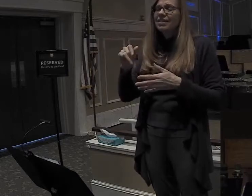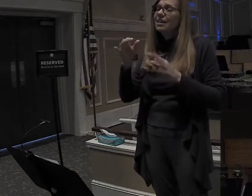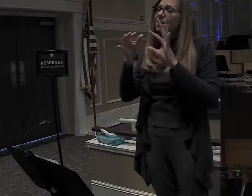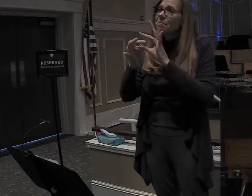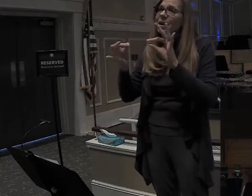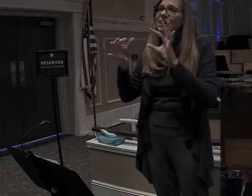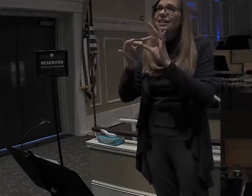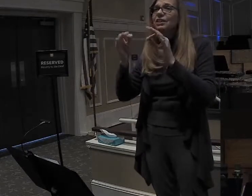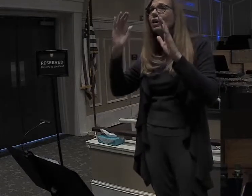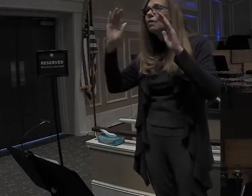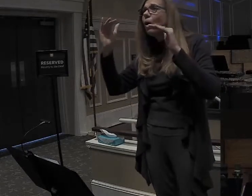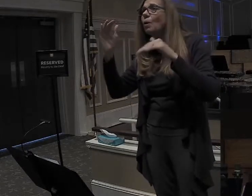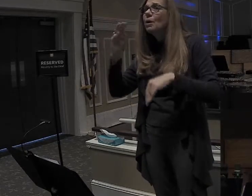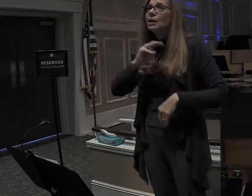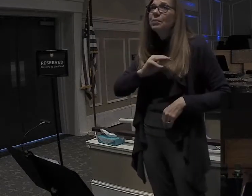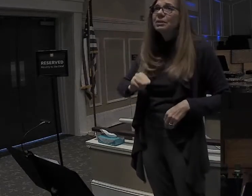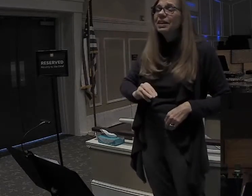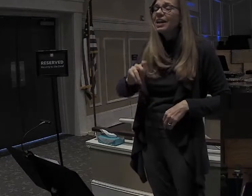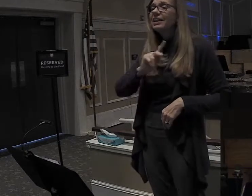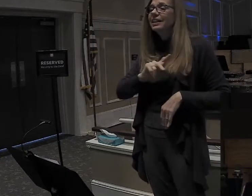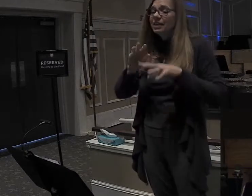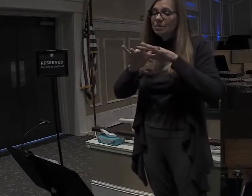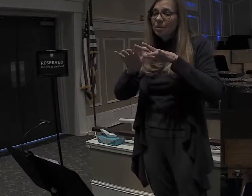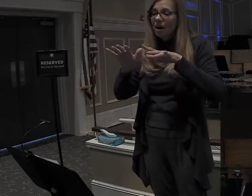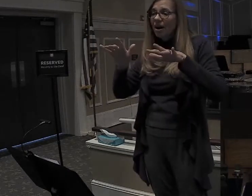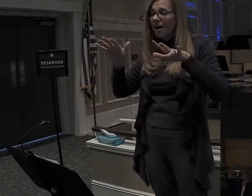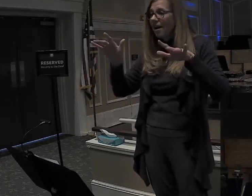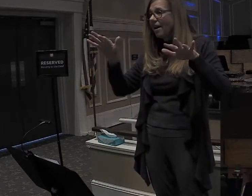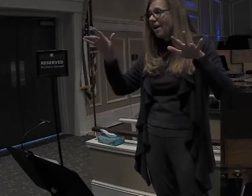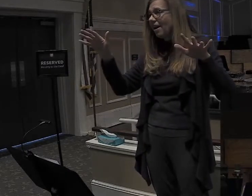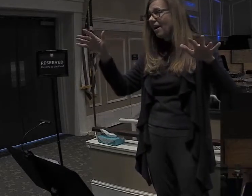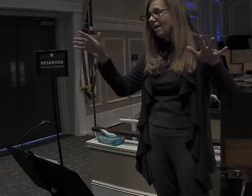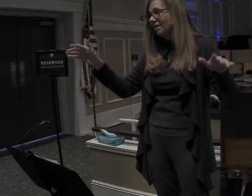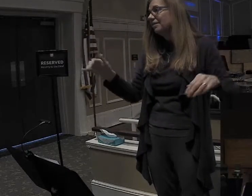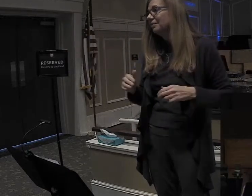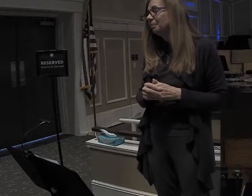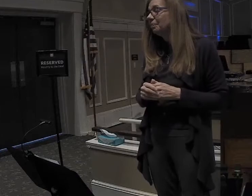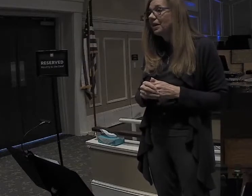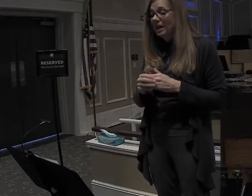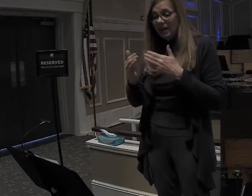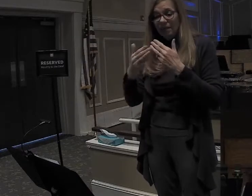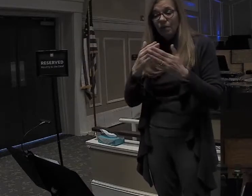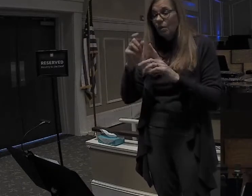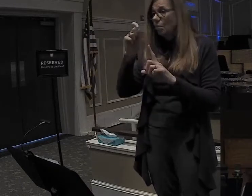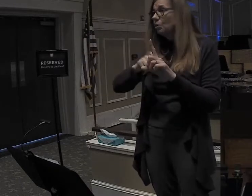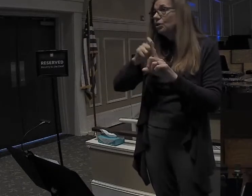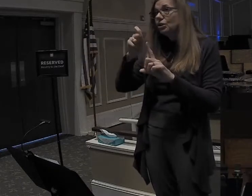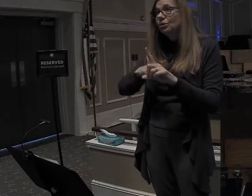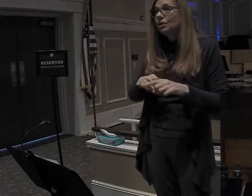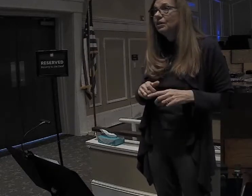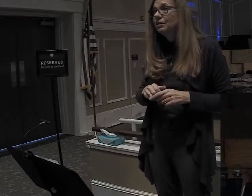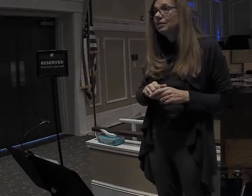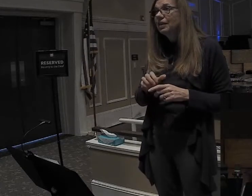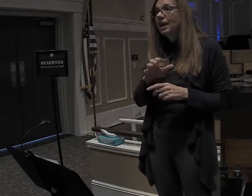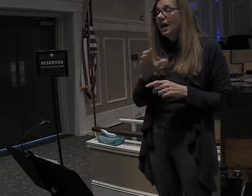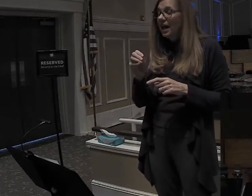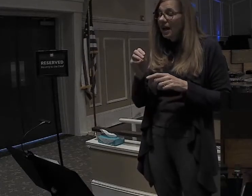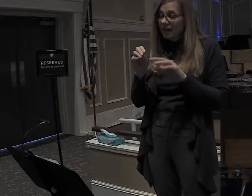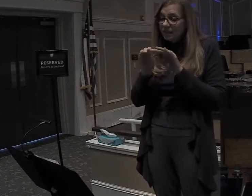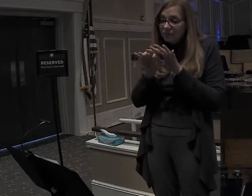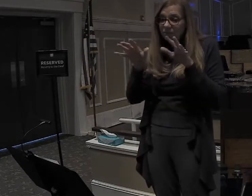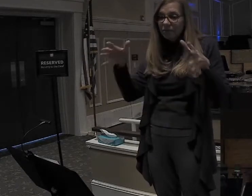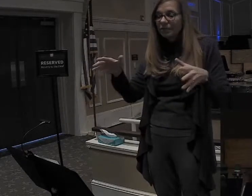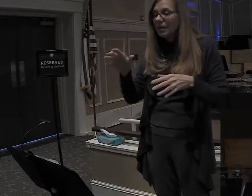of the Messiah, the King, began to spread, even in the midst of persecution. And it went out